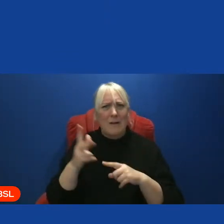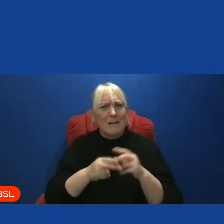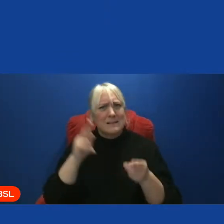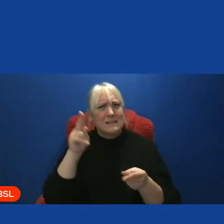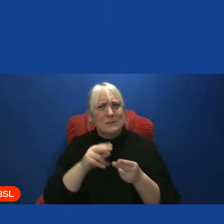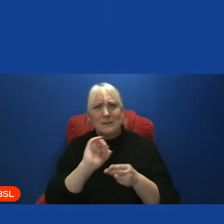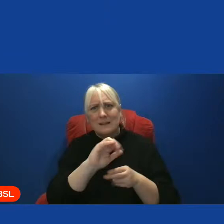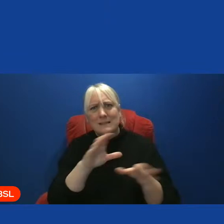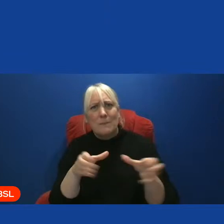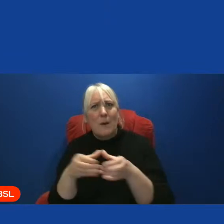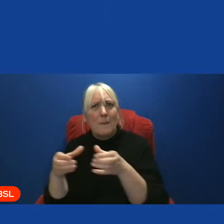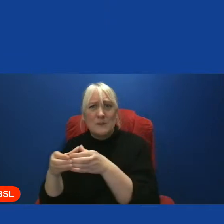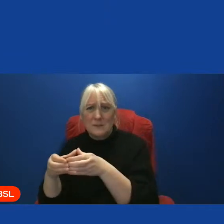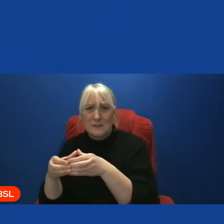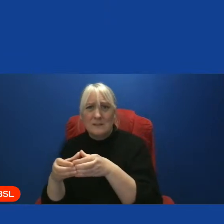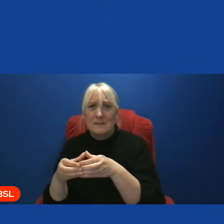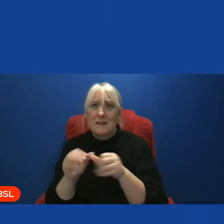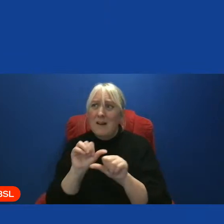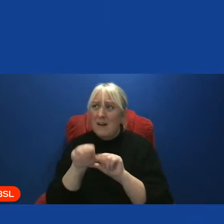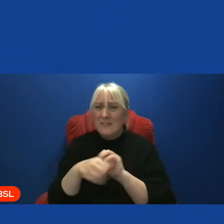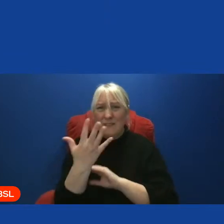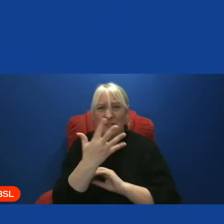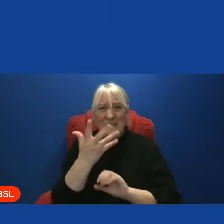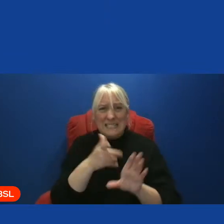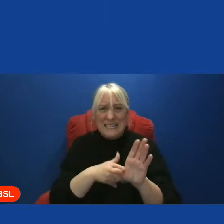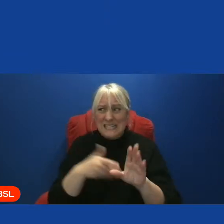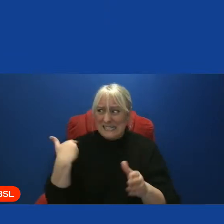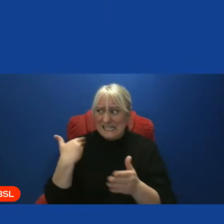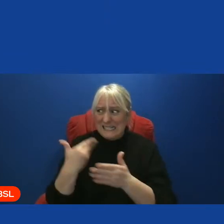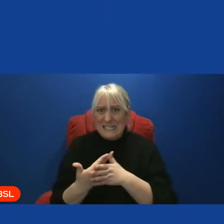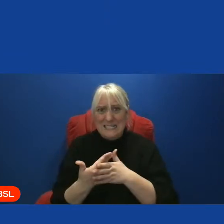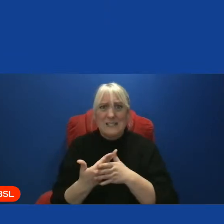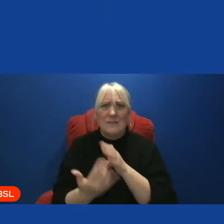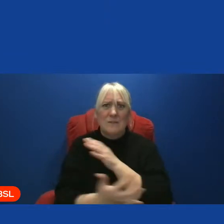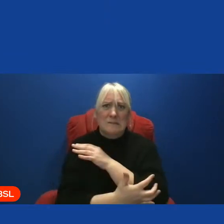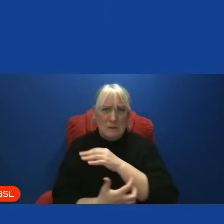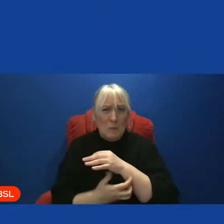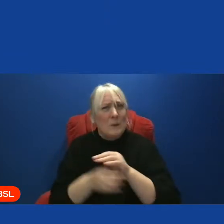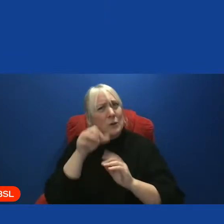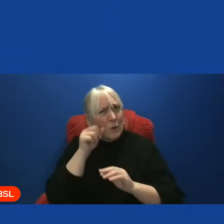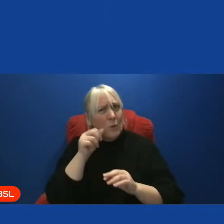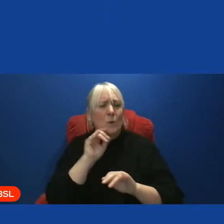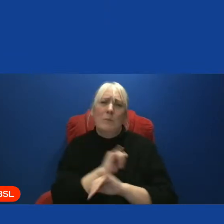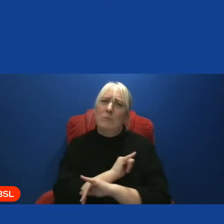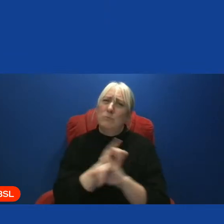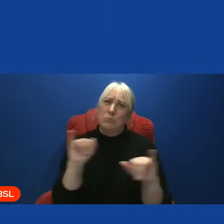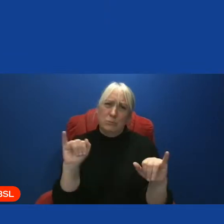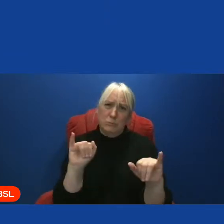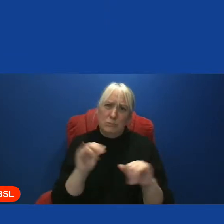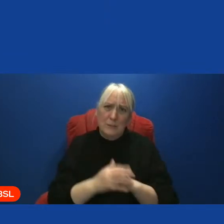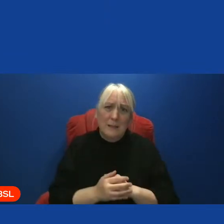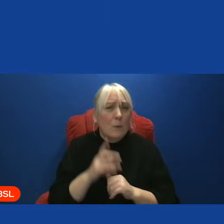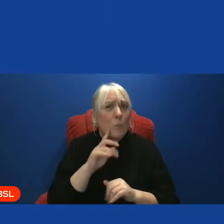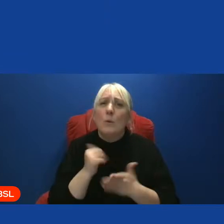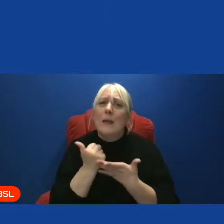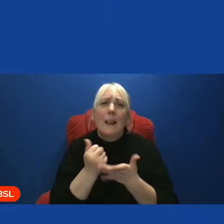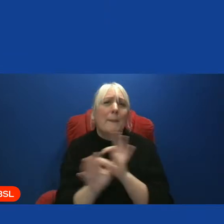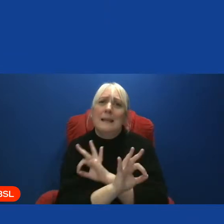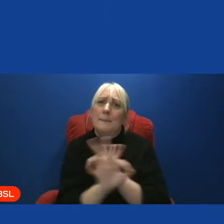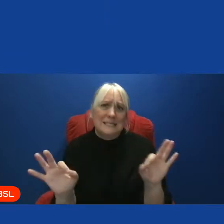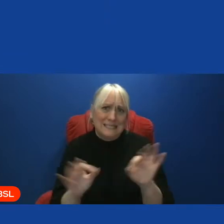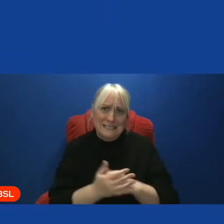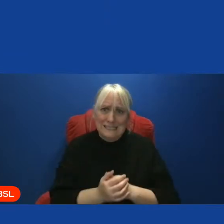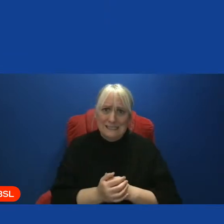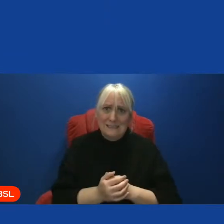of 15 years of underfunding. As we know, it's going to be catastrophic. It's not going to help anybody. And we also